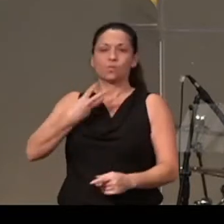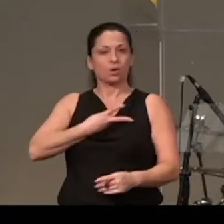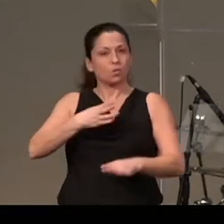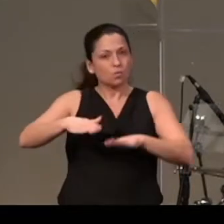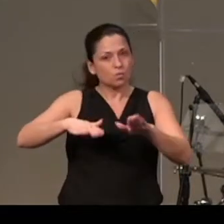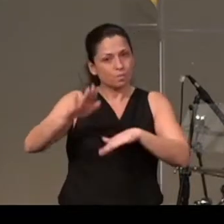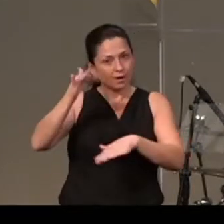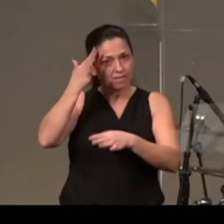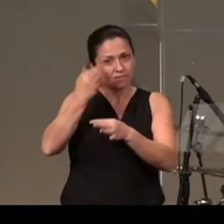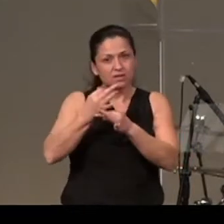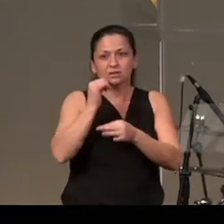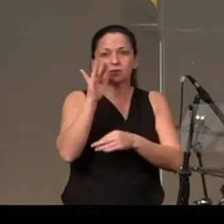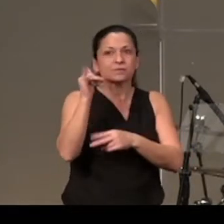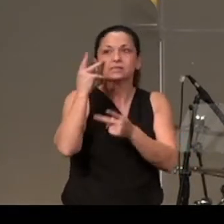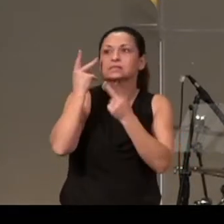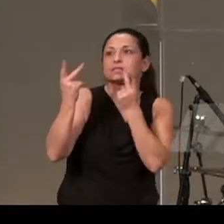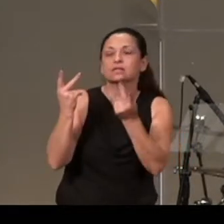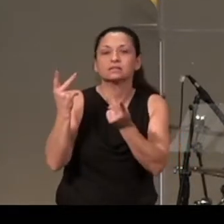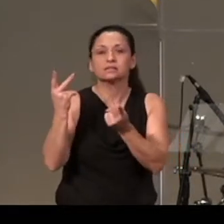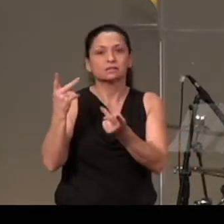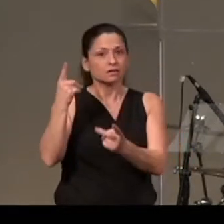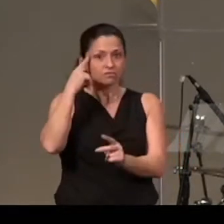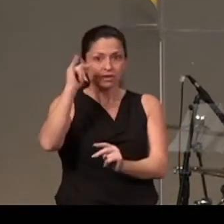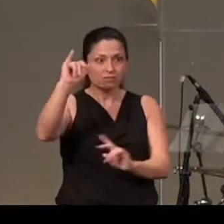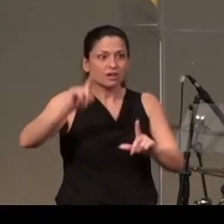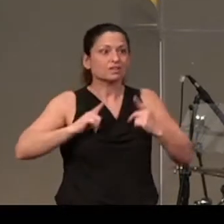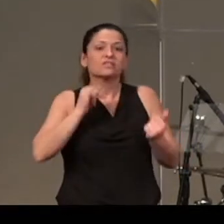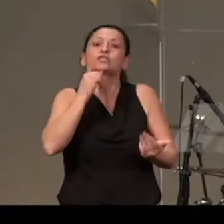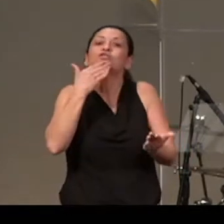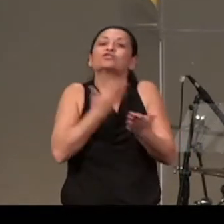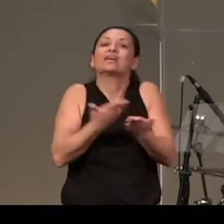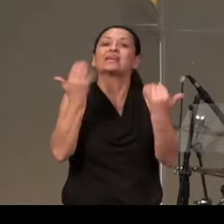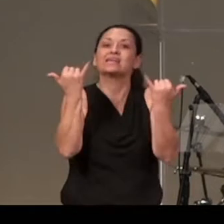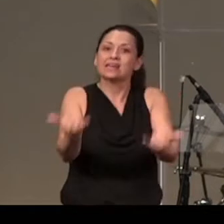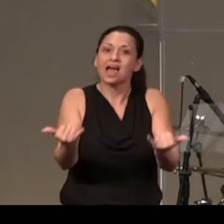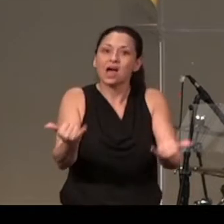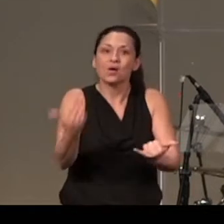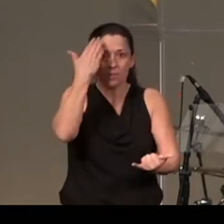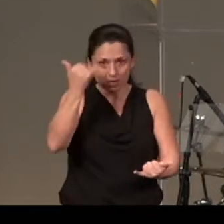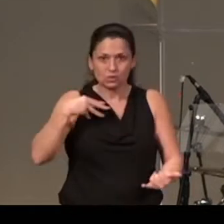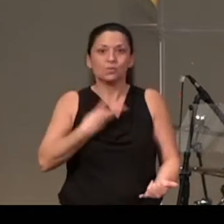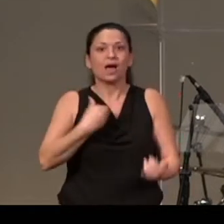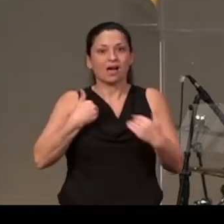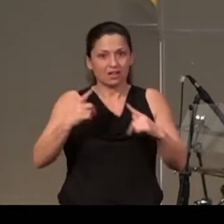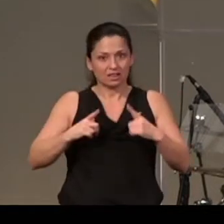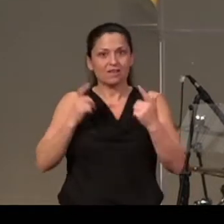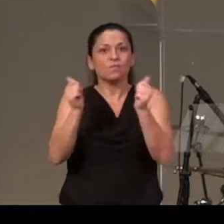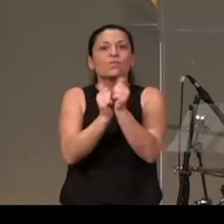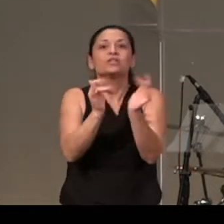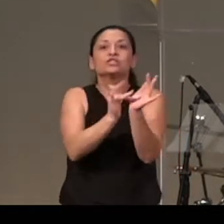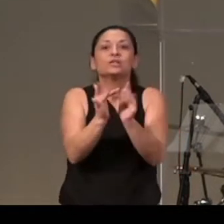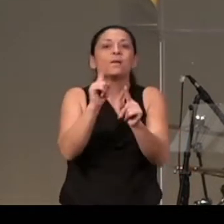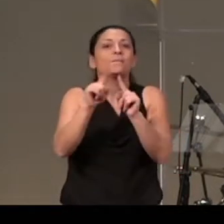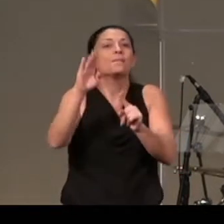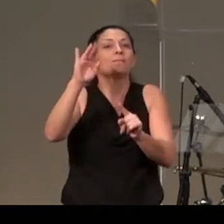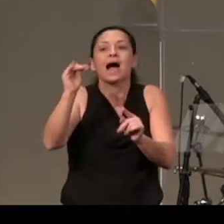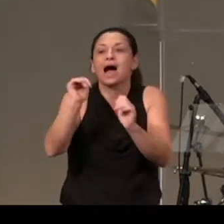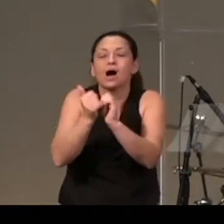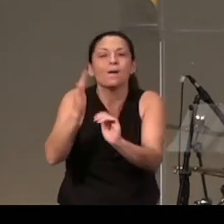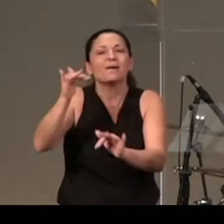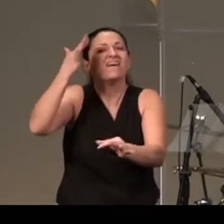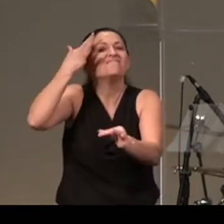sight. Eternal life is good now, because we do life with Jesus, but it's by faith and not by